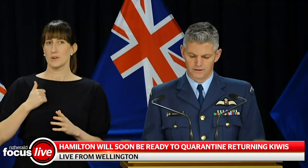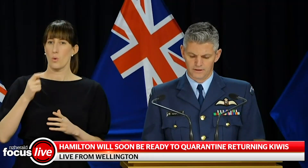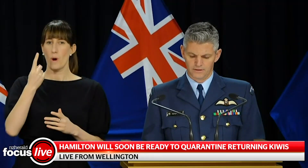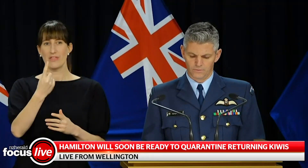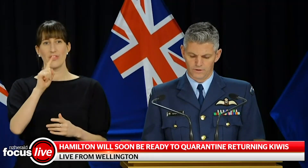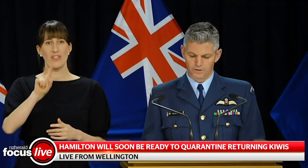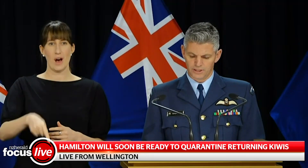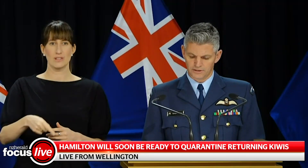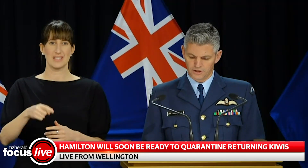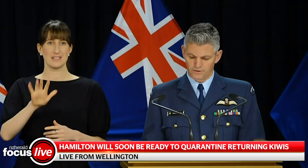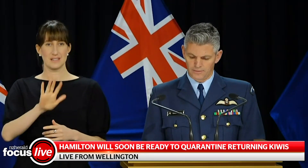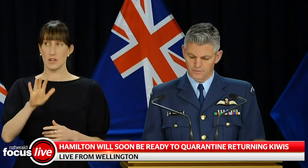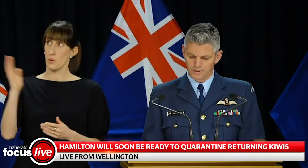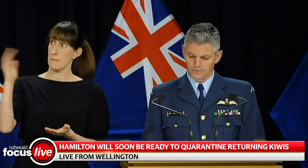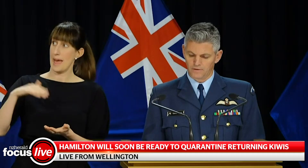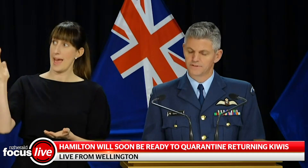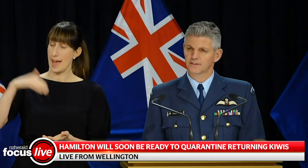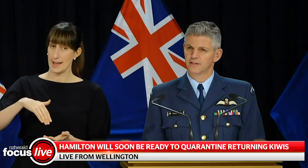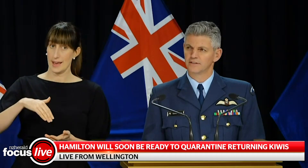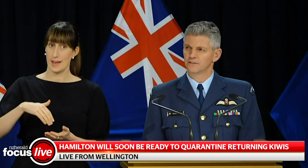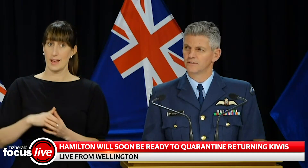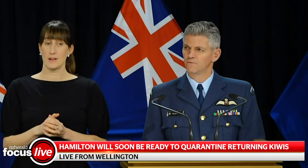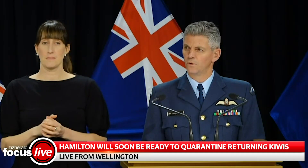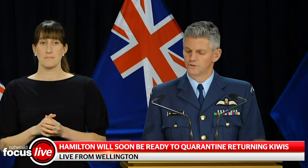1,176, with a projected total number of people of